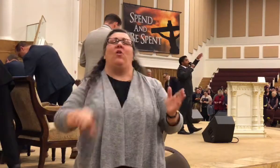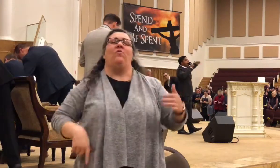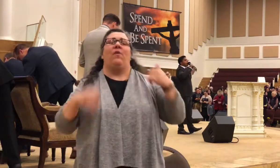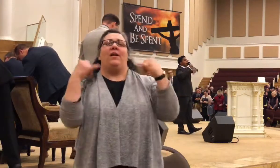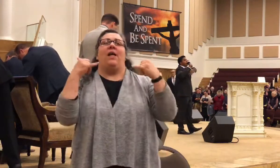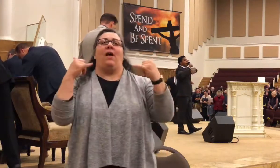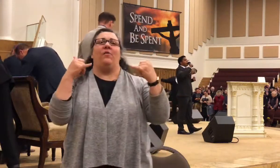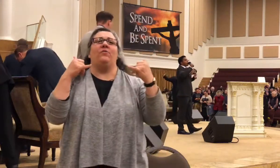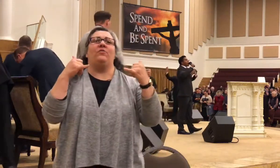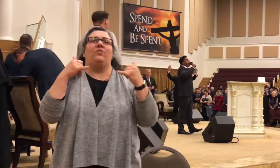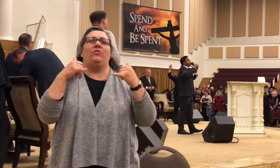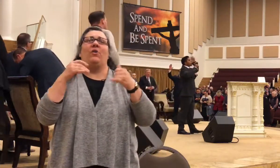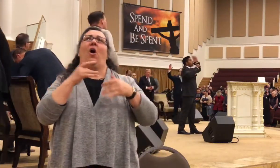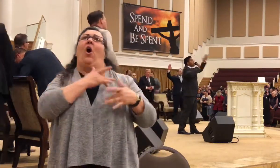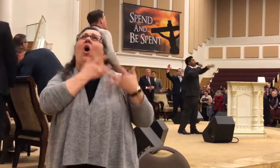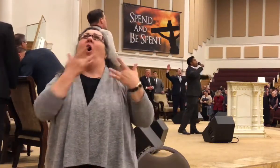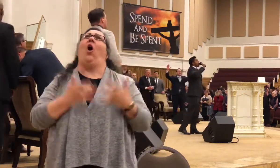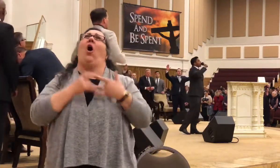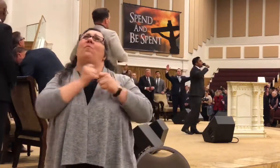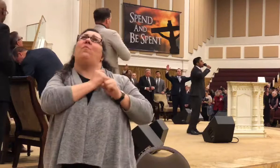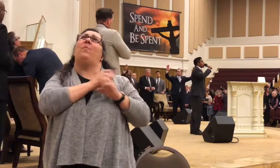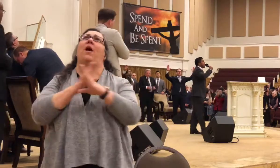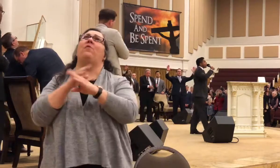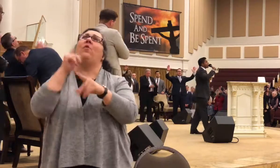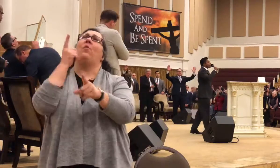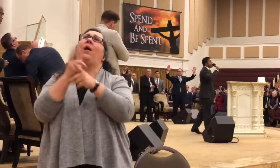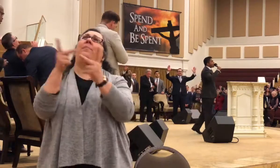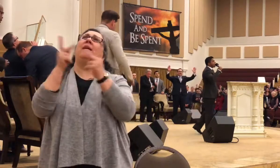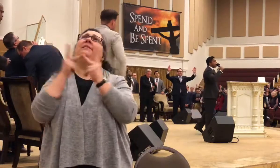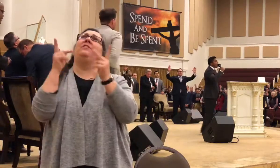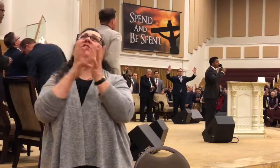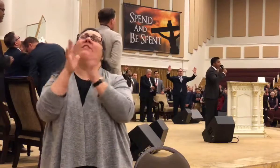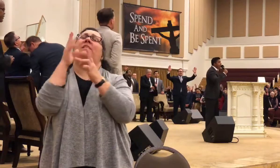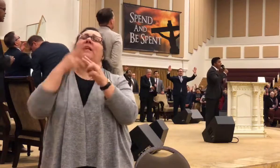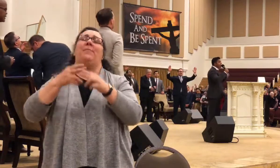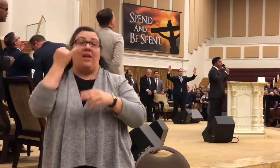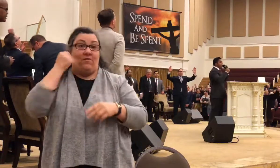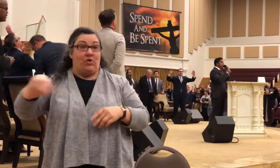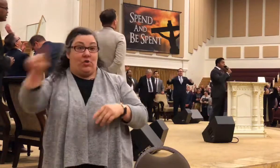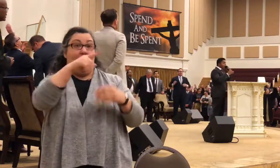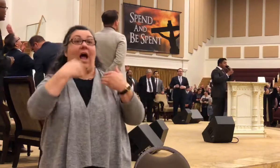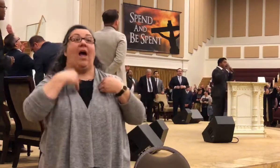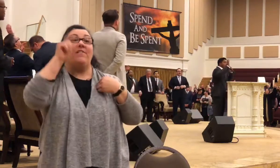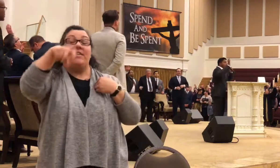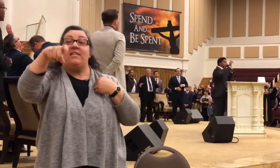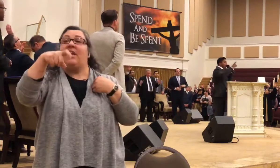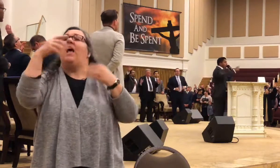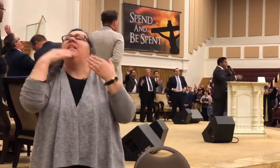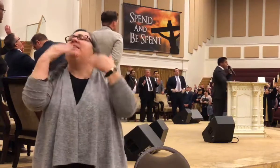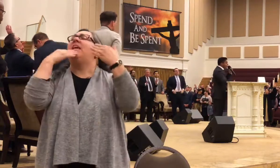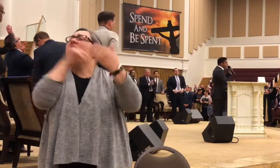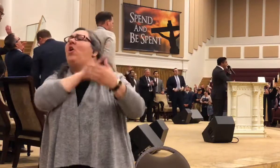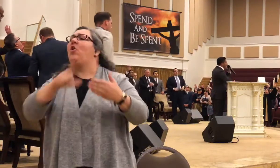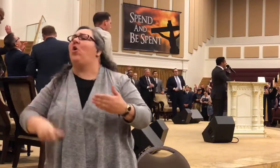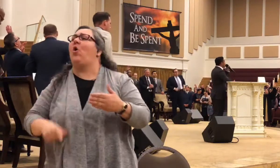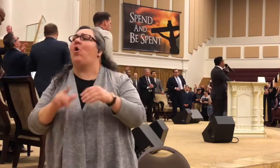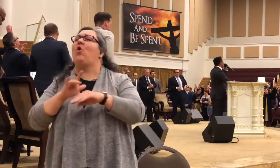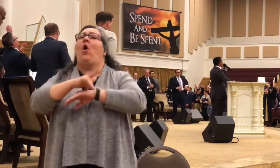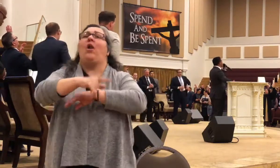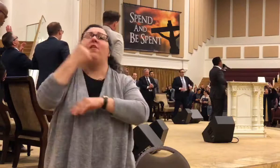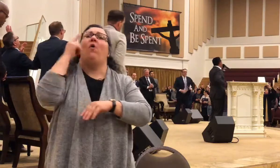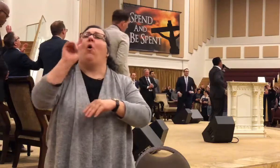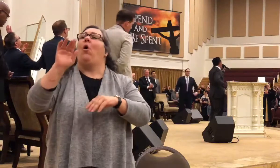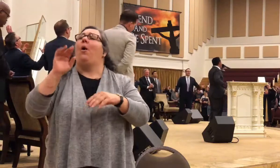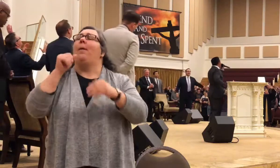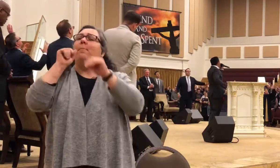right now to arrange our hearts to be in the right place. In the name of Jesus, if you have a need, I want you to thank the Lord in advance for that need He's